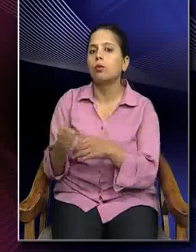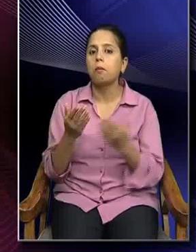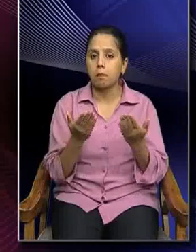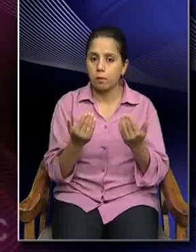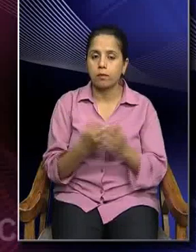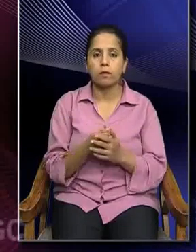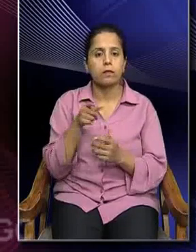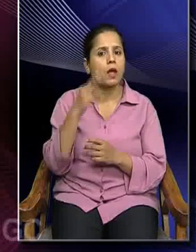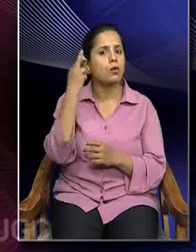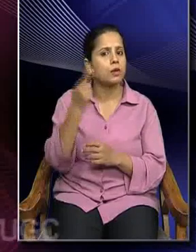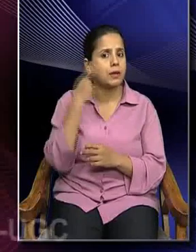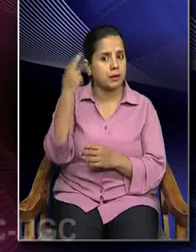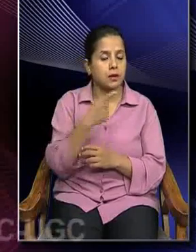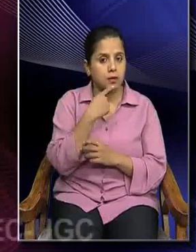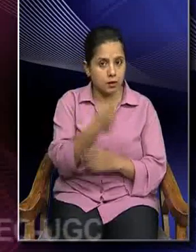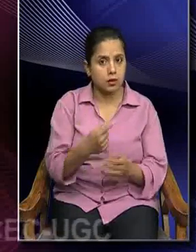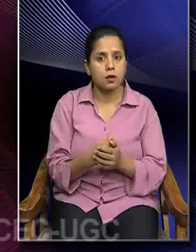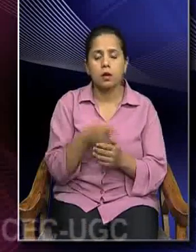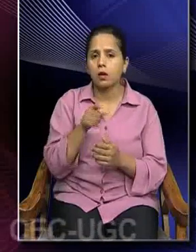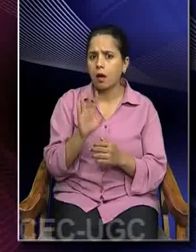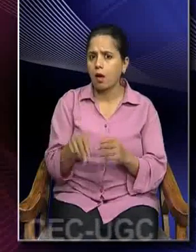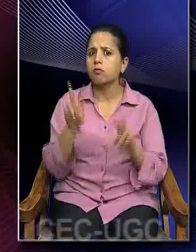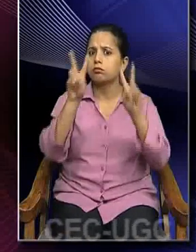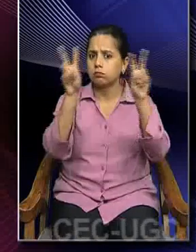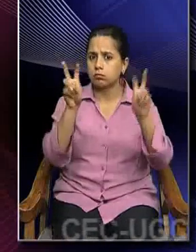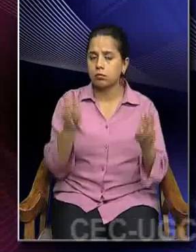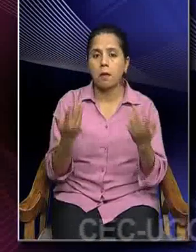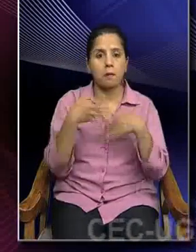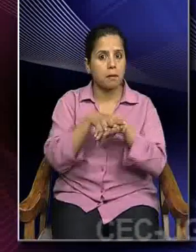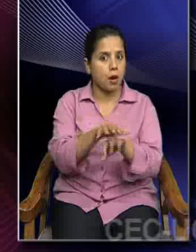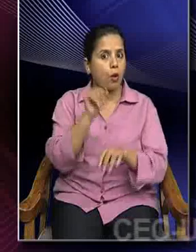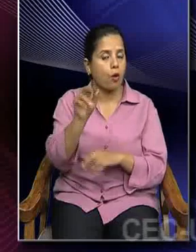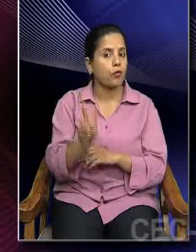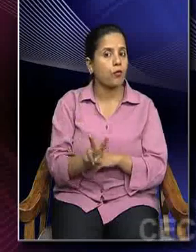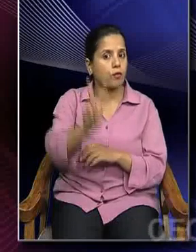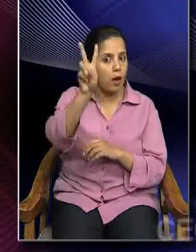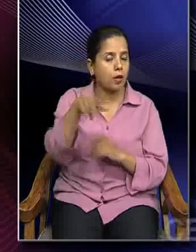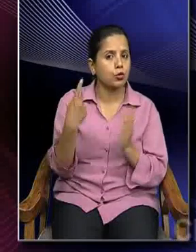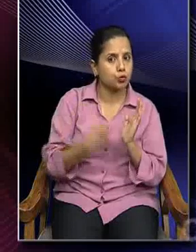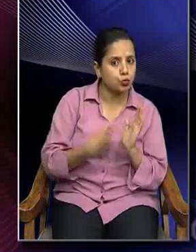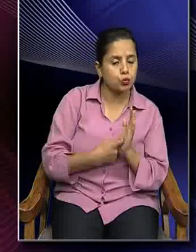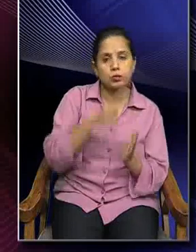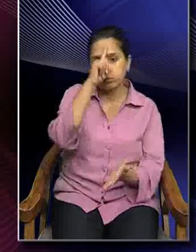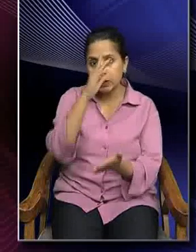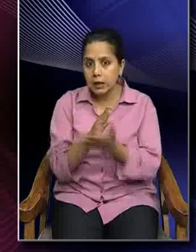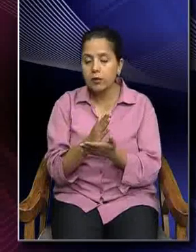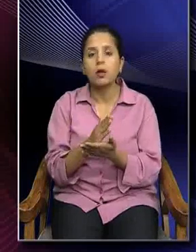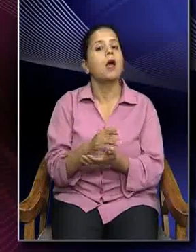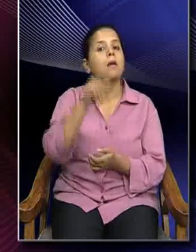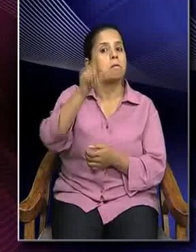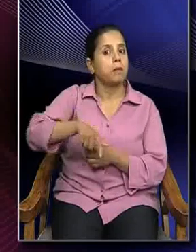He reasoned that subscribing the mainstream values, norms and beliefs,